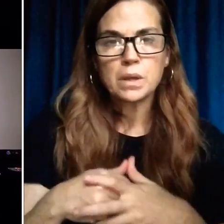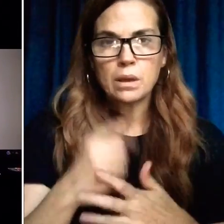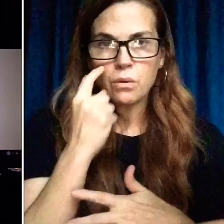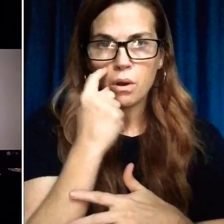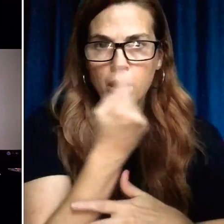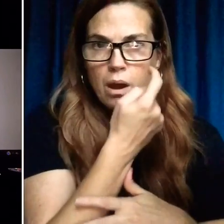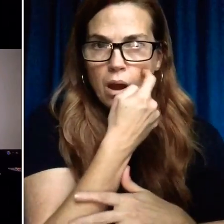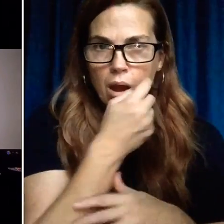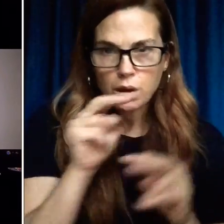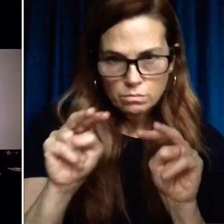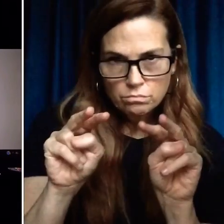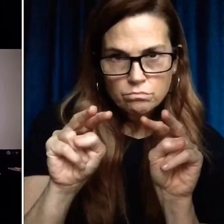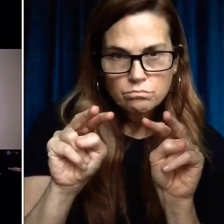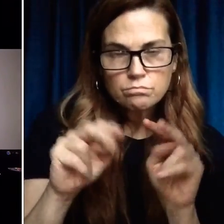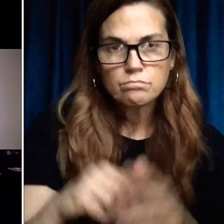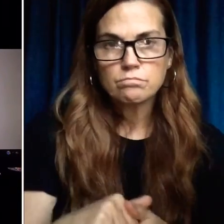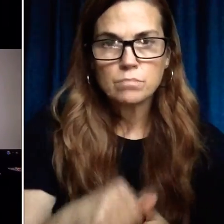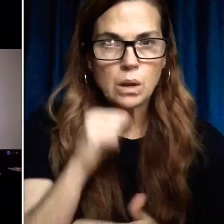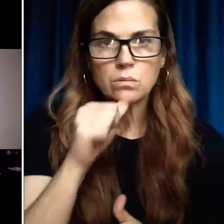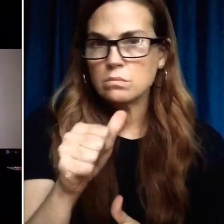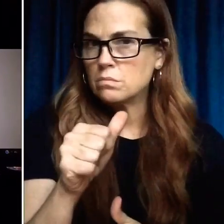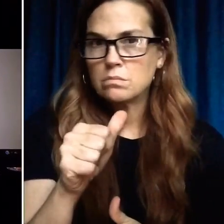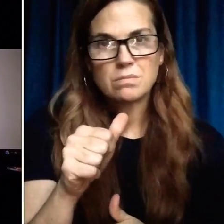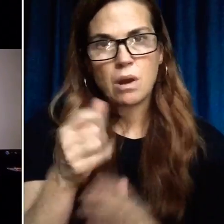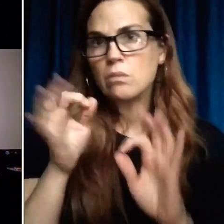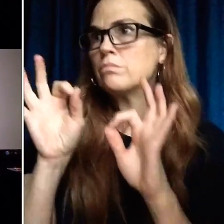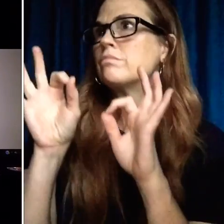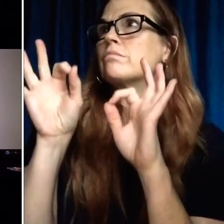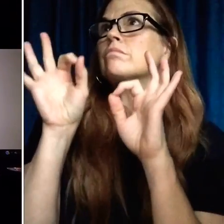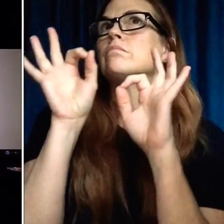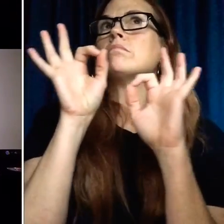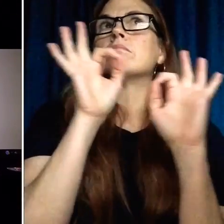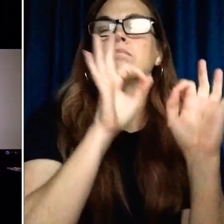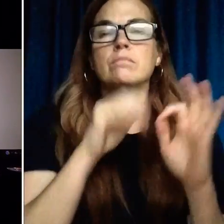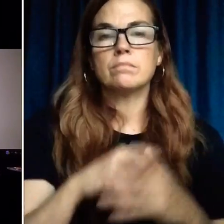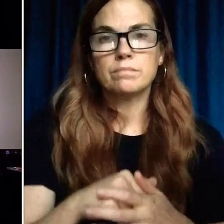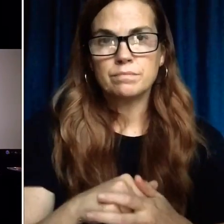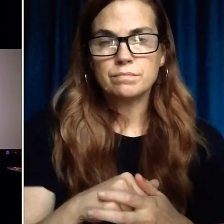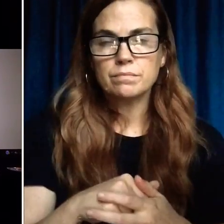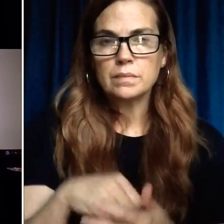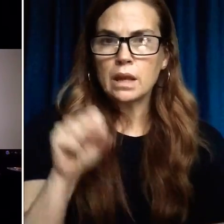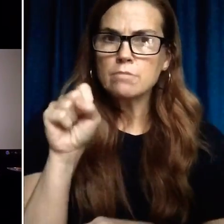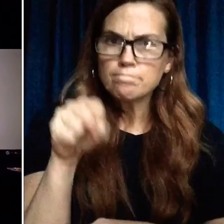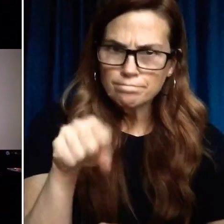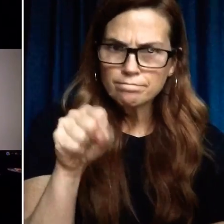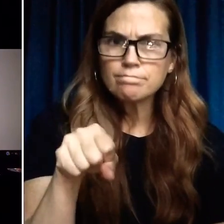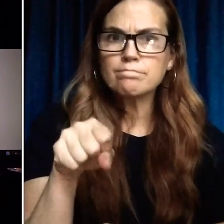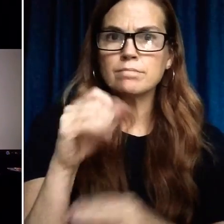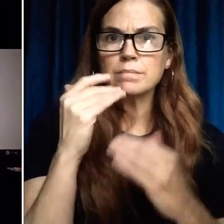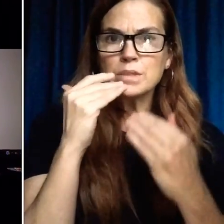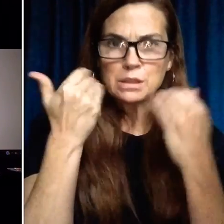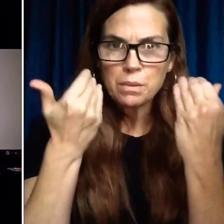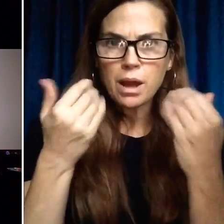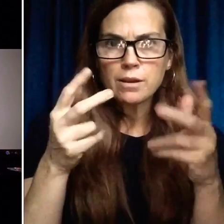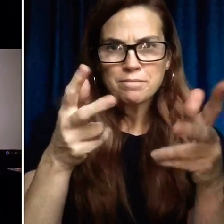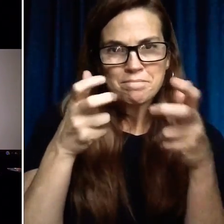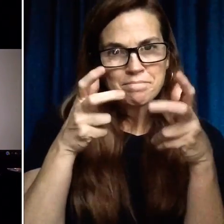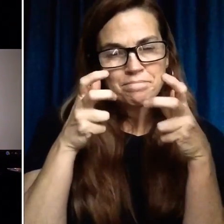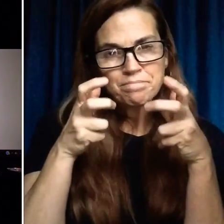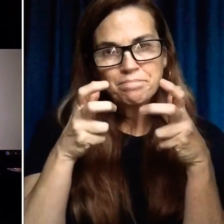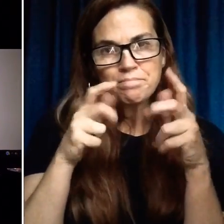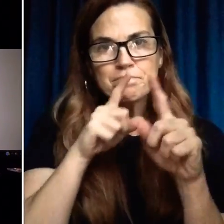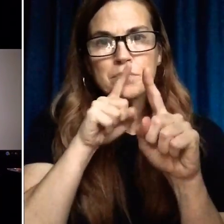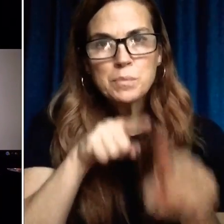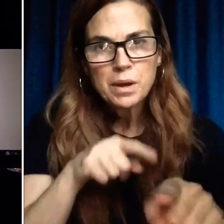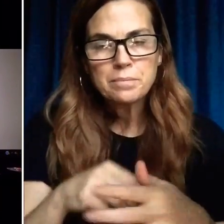active listening. Keep your eyes on the screen. Instead of looking around the room, nod, smile, and